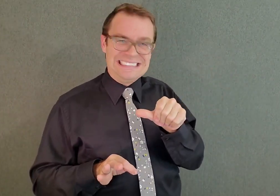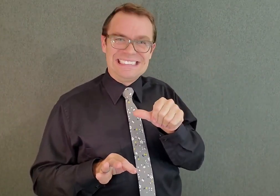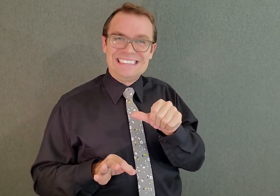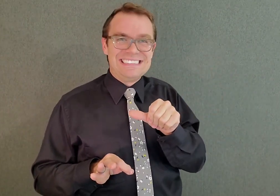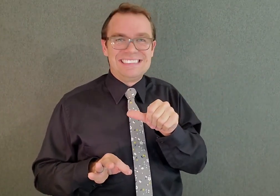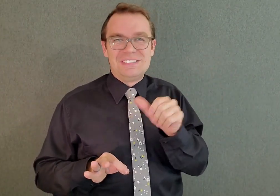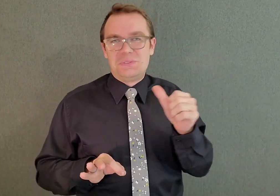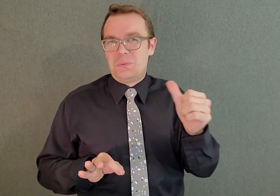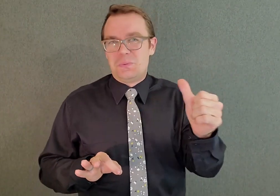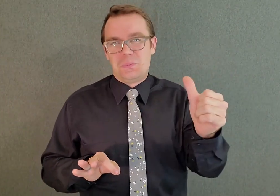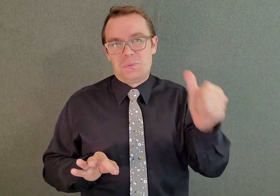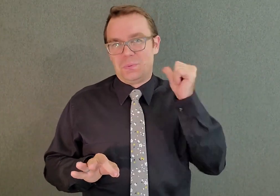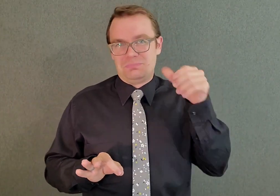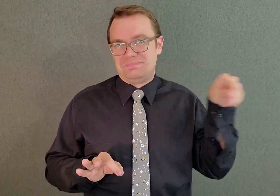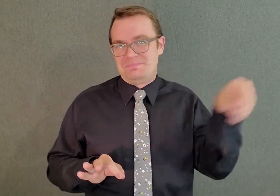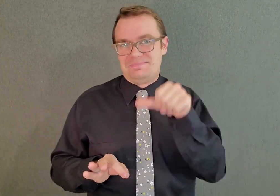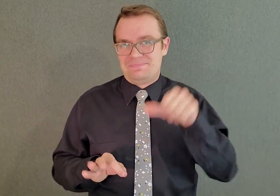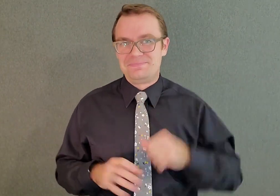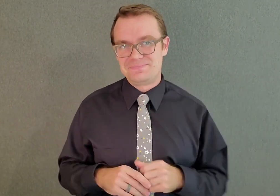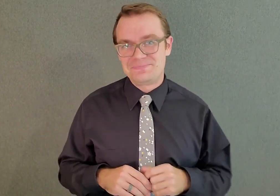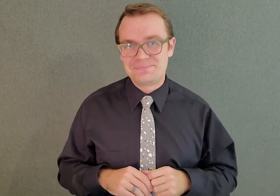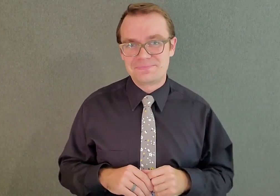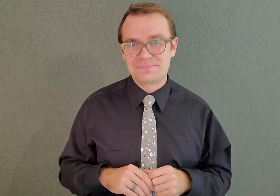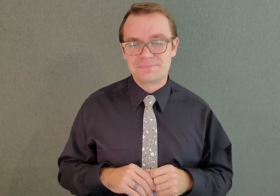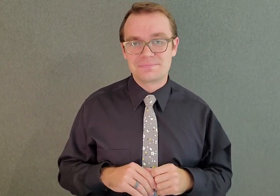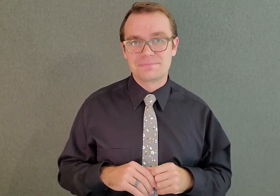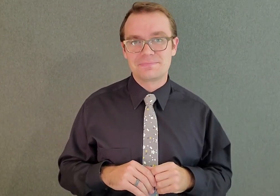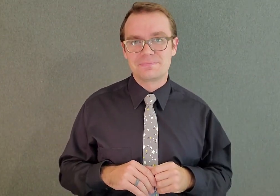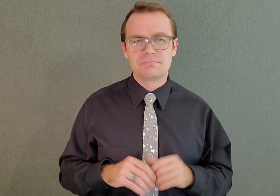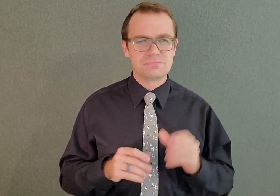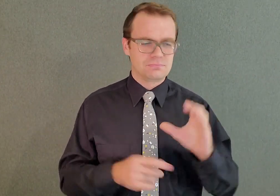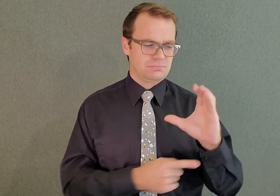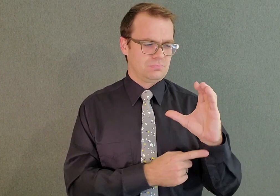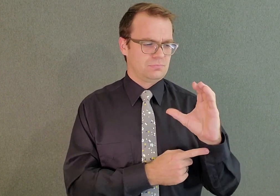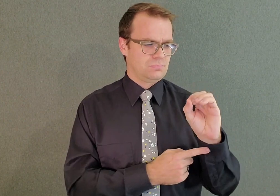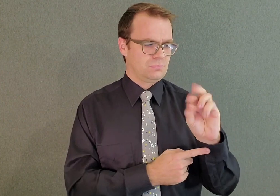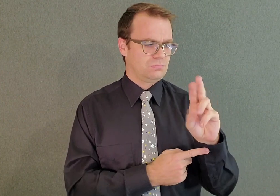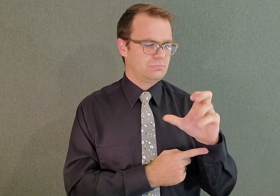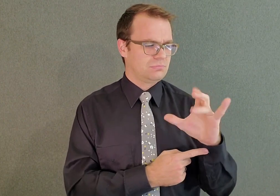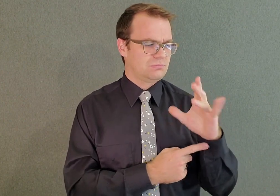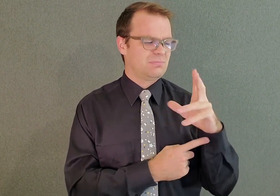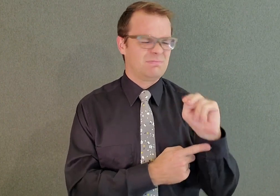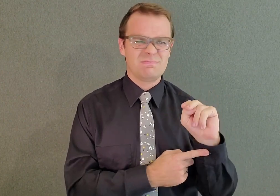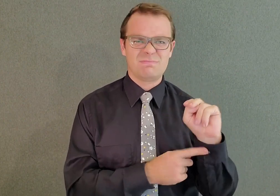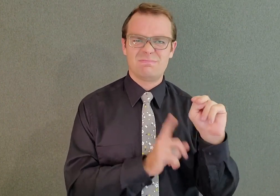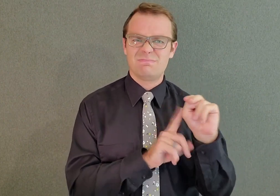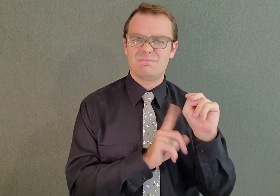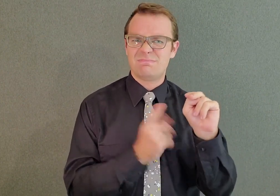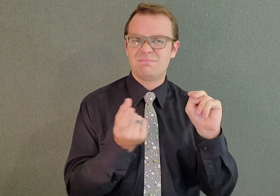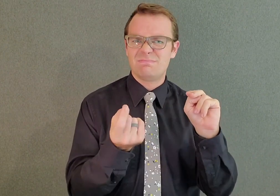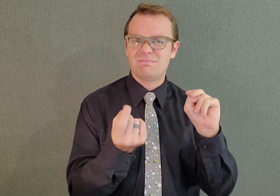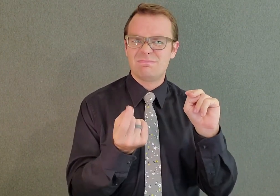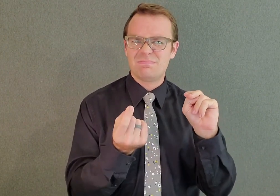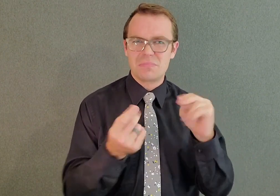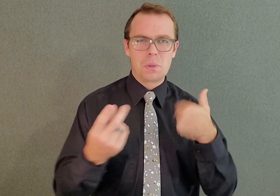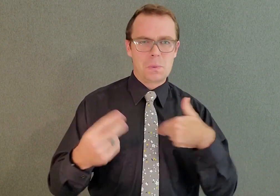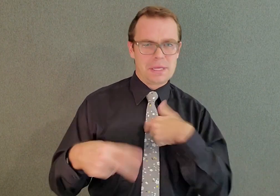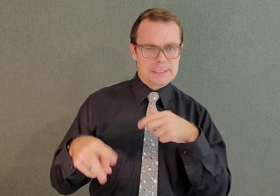care is not what you will receive. So what is correction? Once we've determined what's responsible for